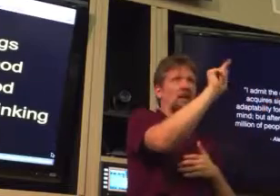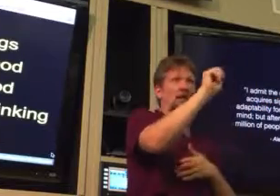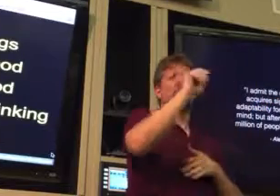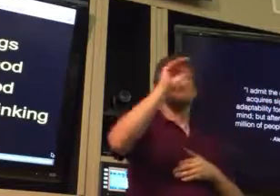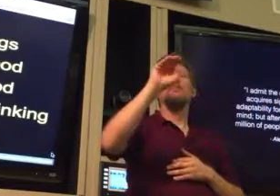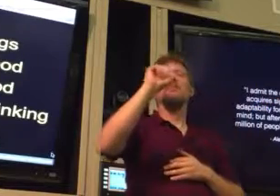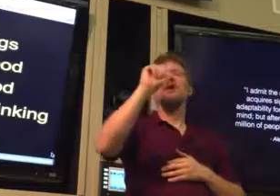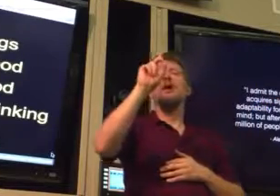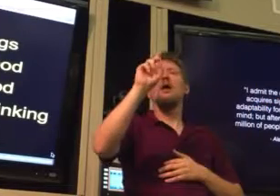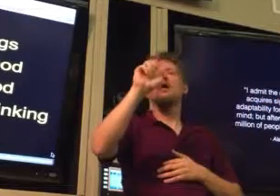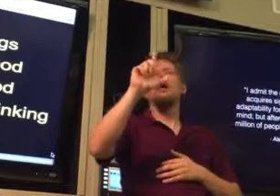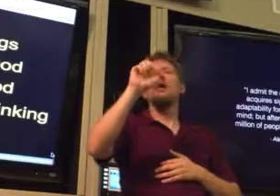first woman, was